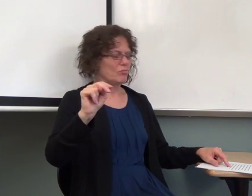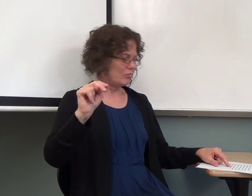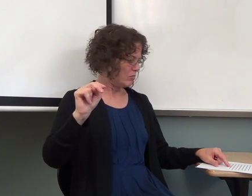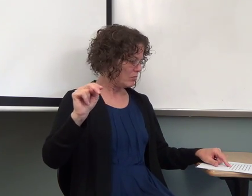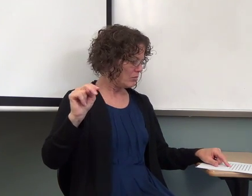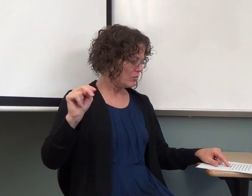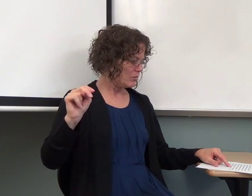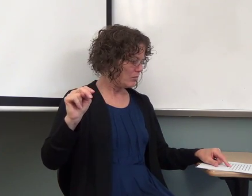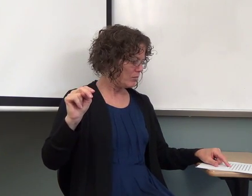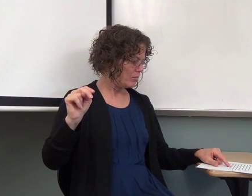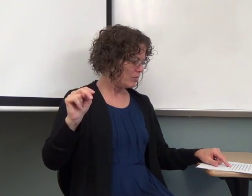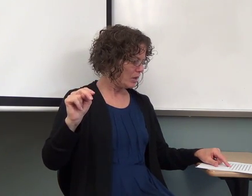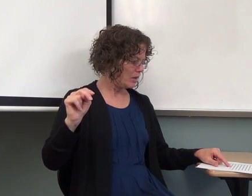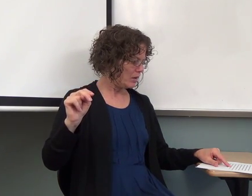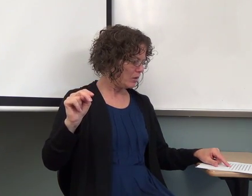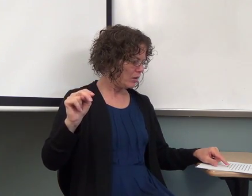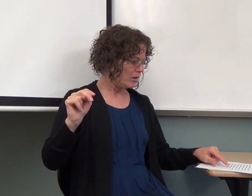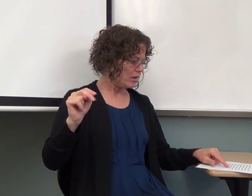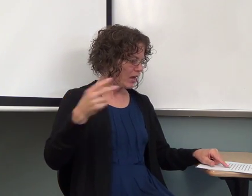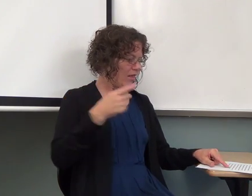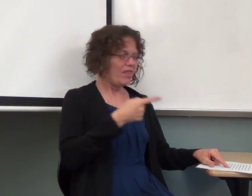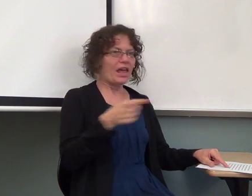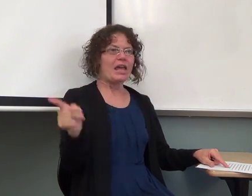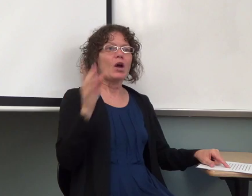go. They will